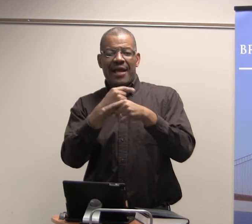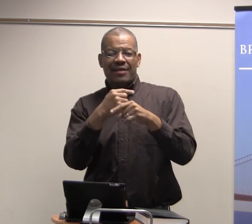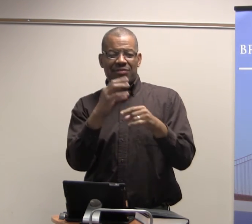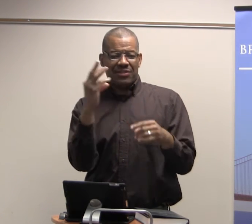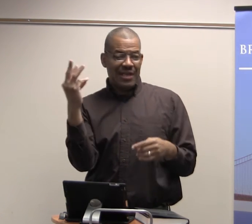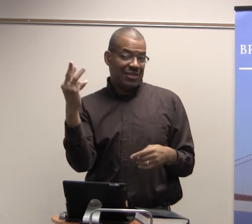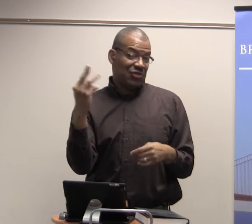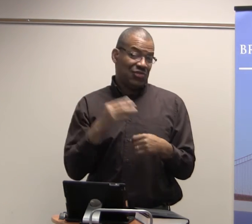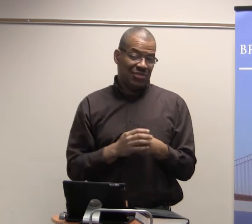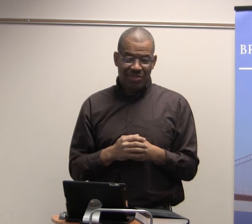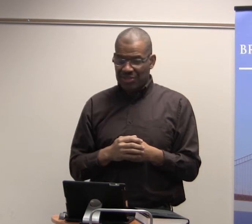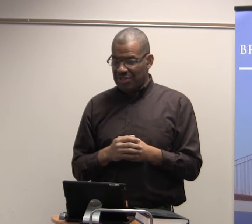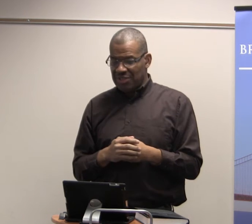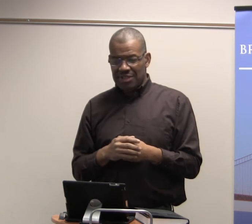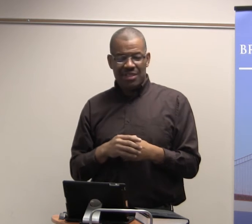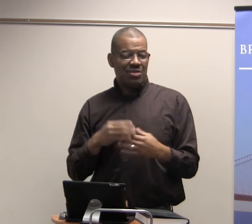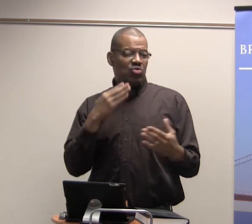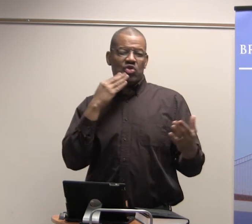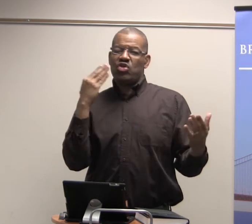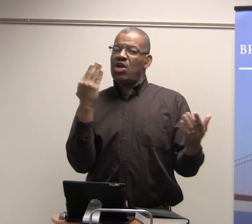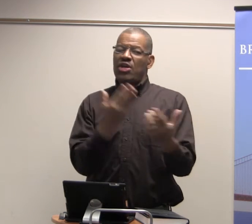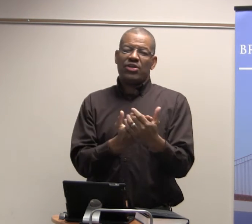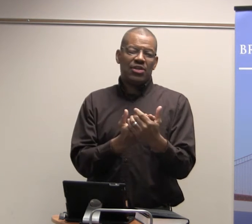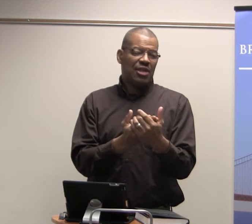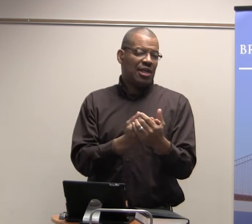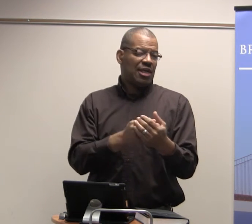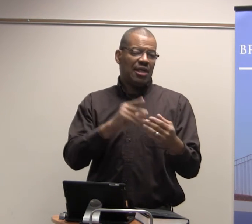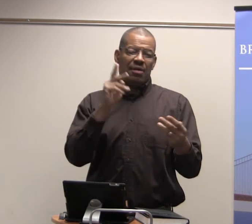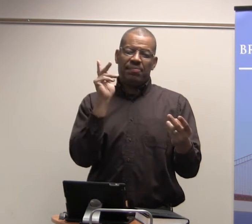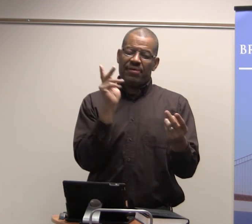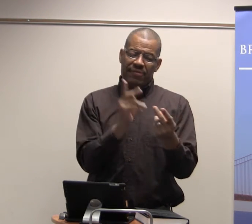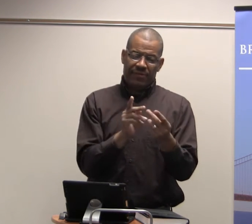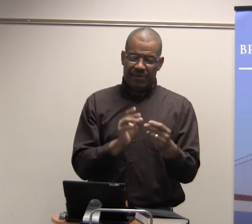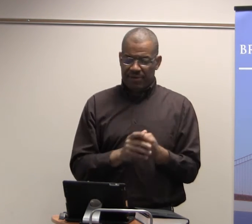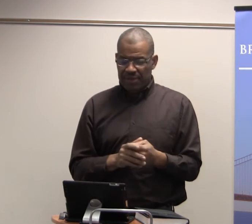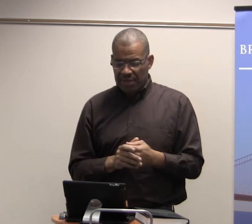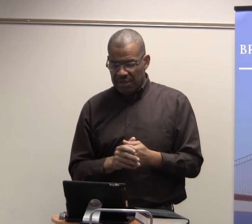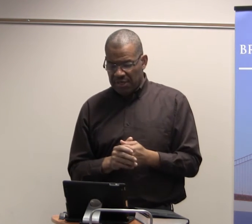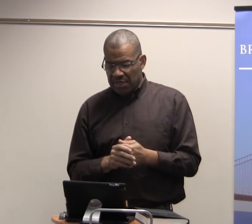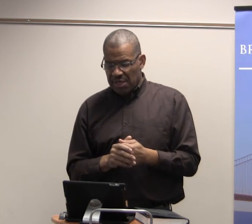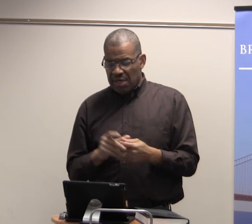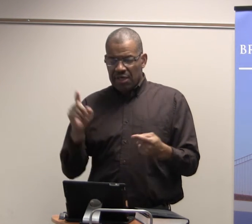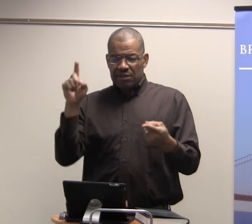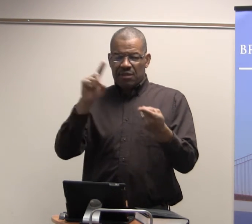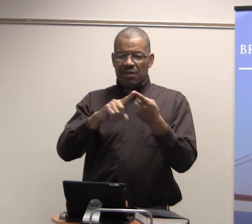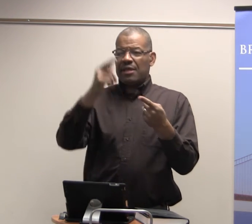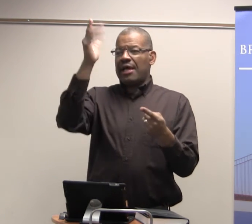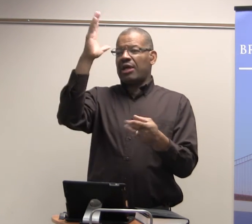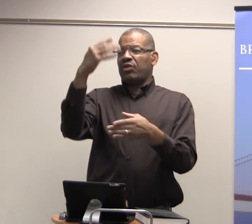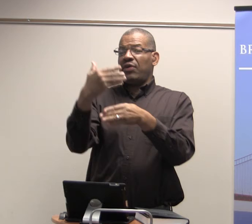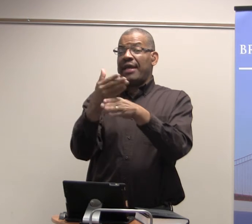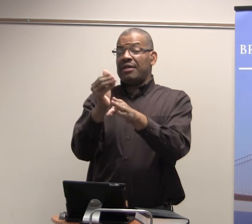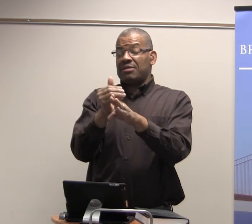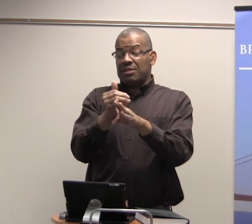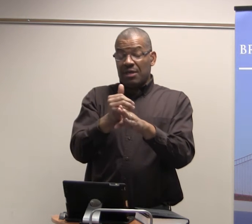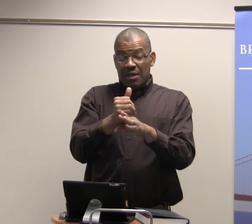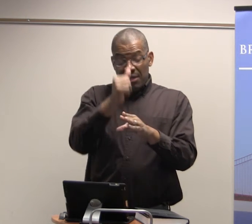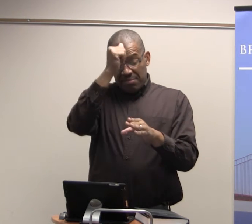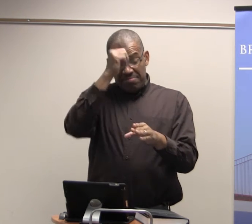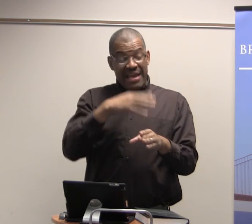of 6. He was good and perfect until God created men